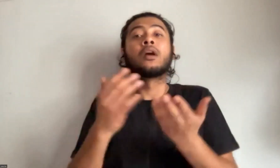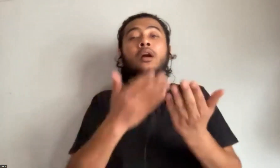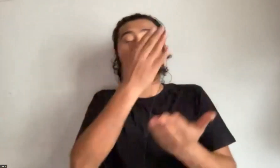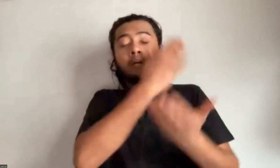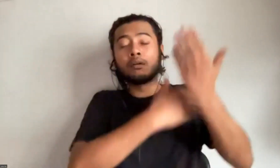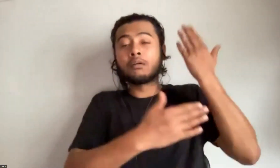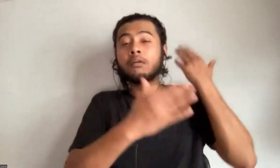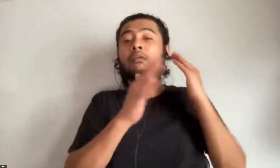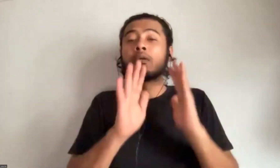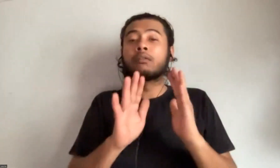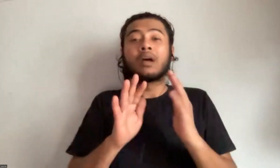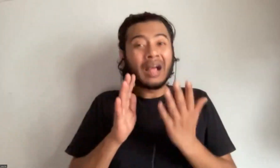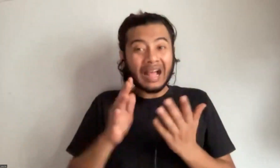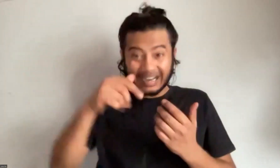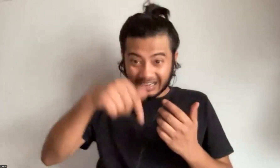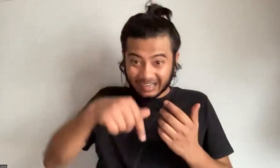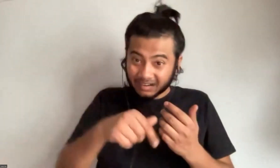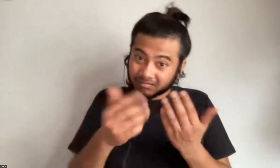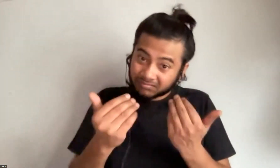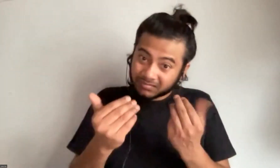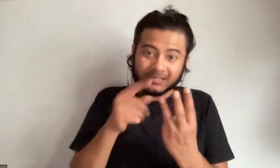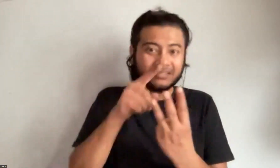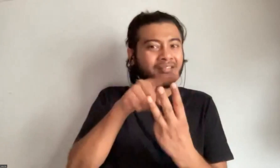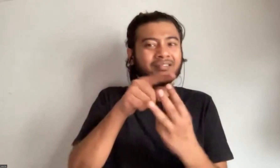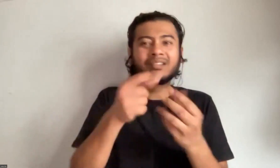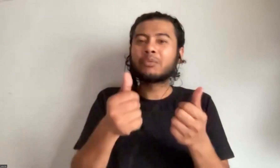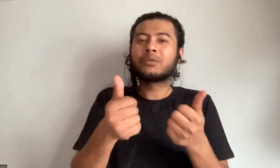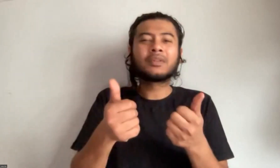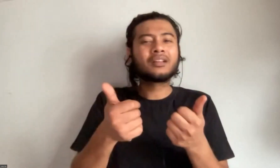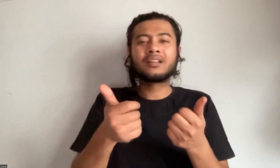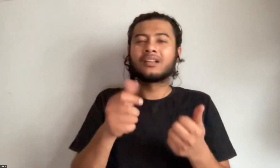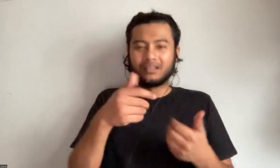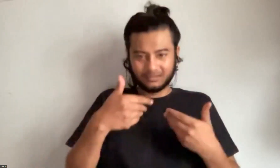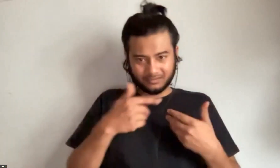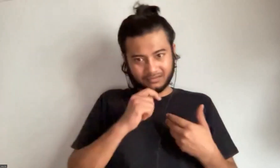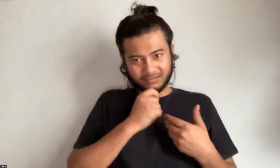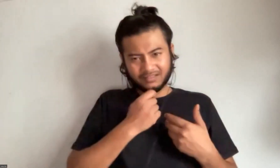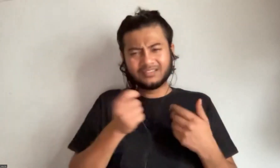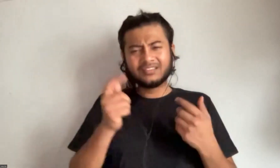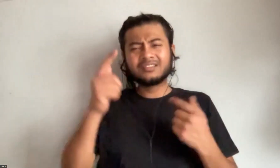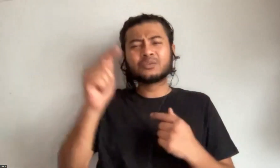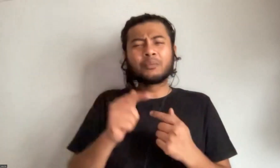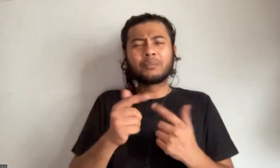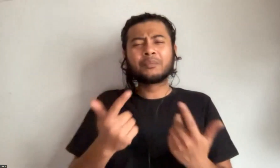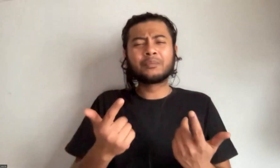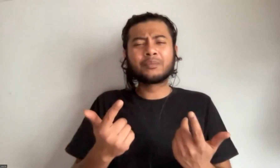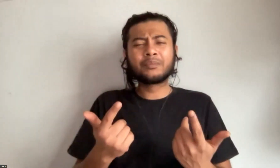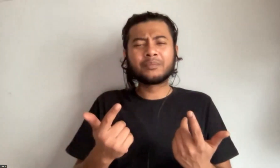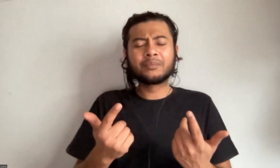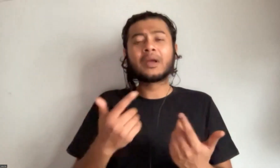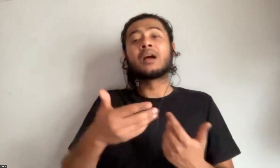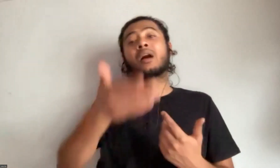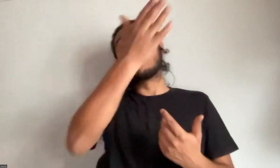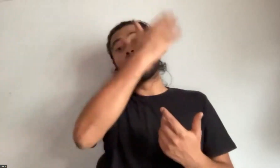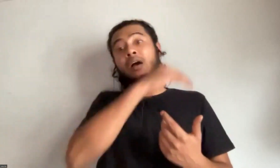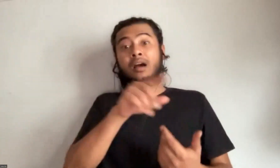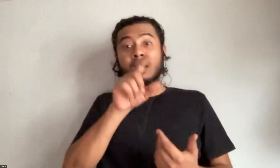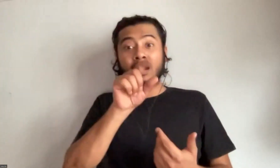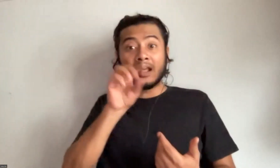life. We don't live for such a long time that we can live for 10,000 years and we can understand Krishna. We